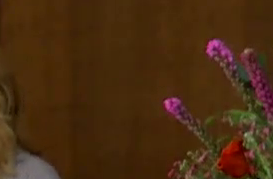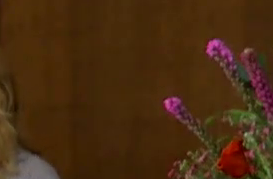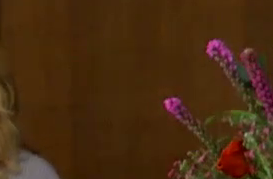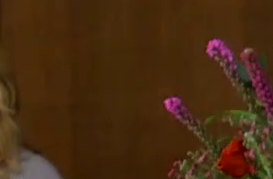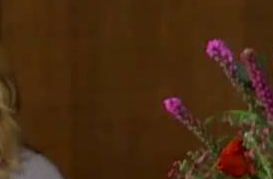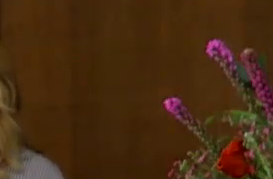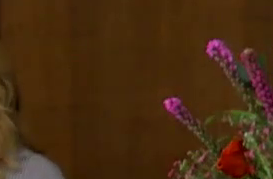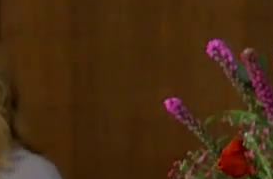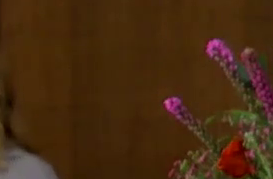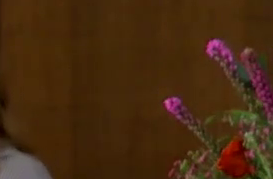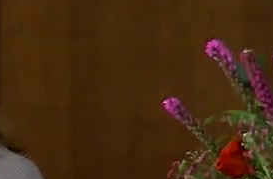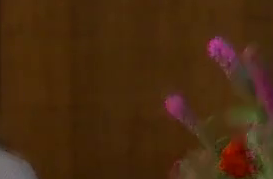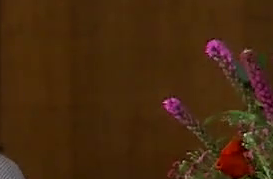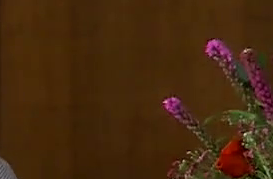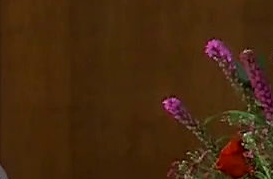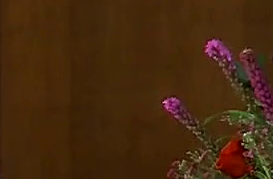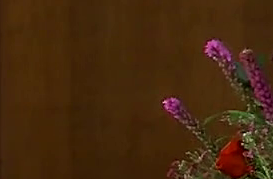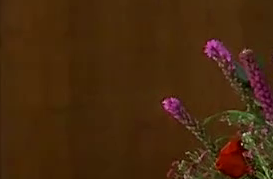been